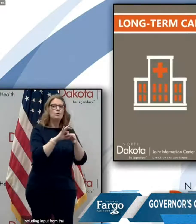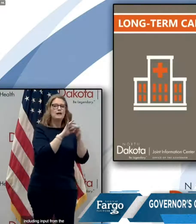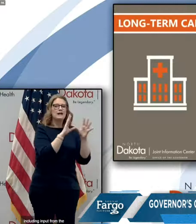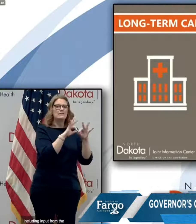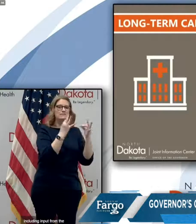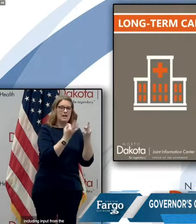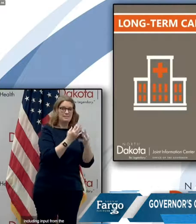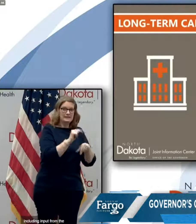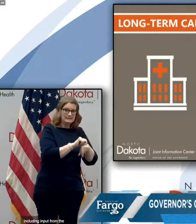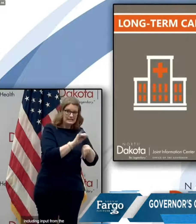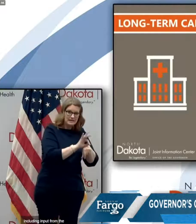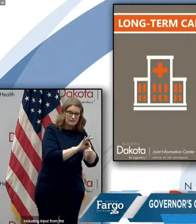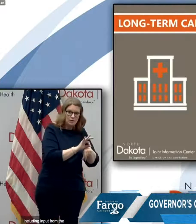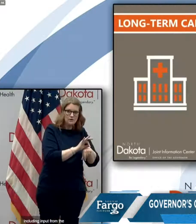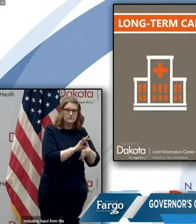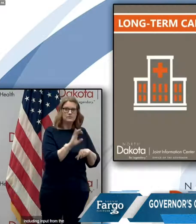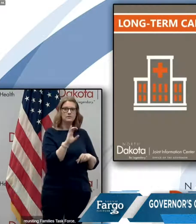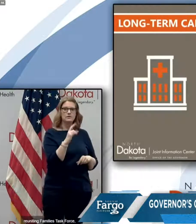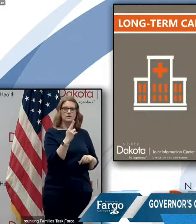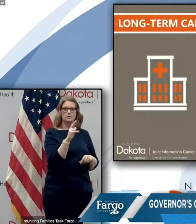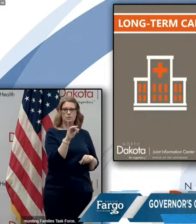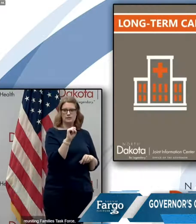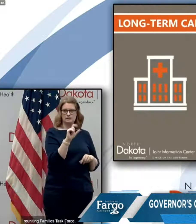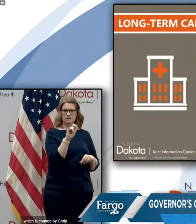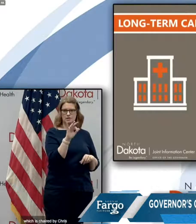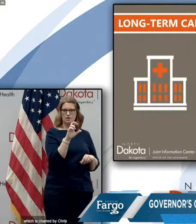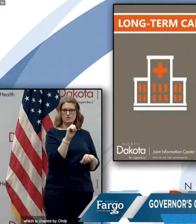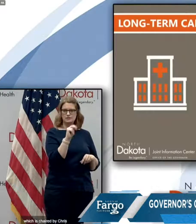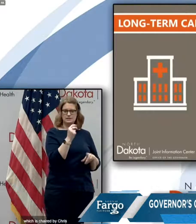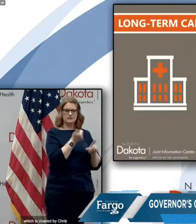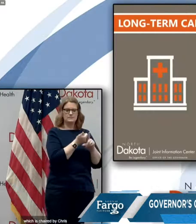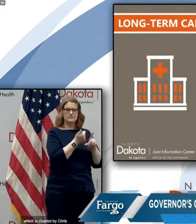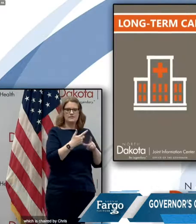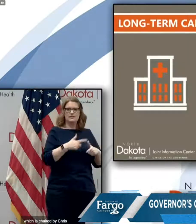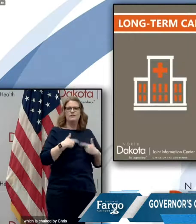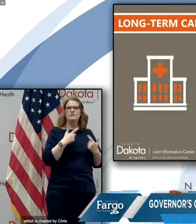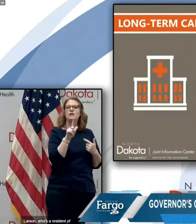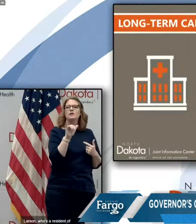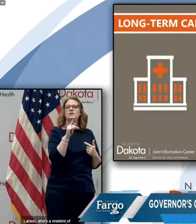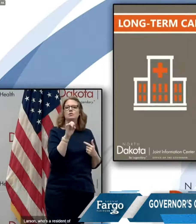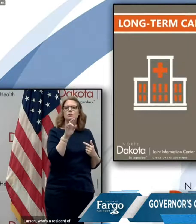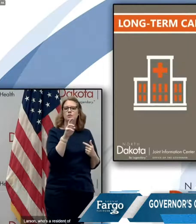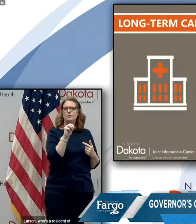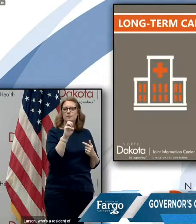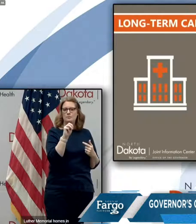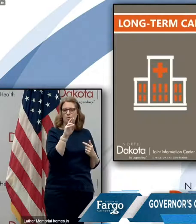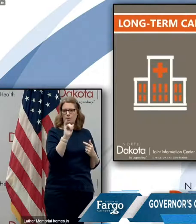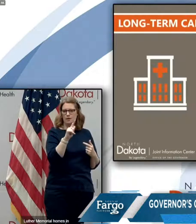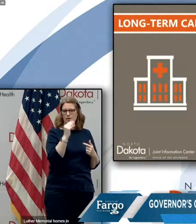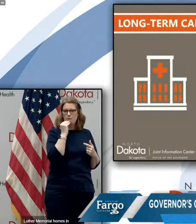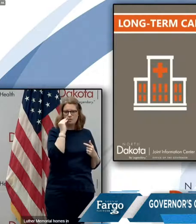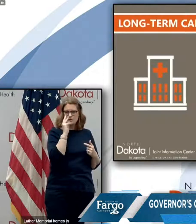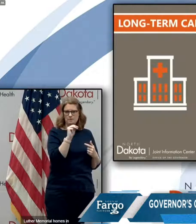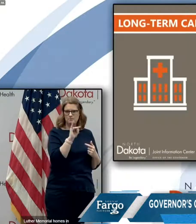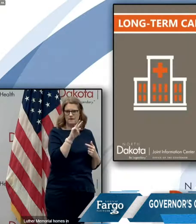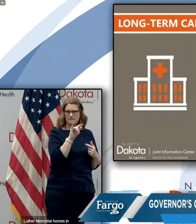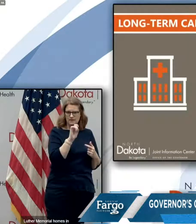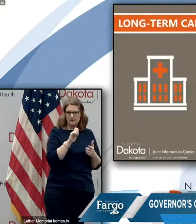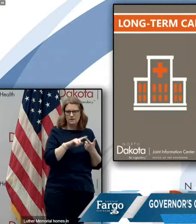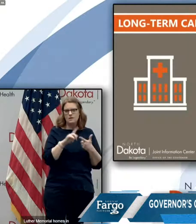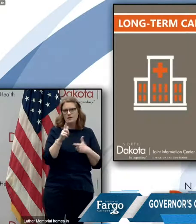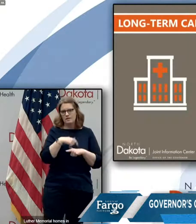Force, which is chaired by Chris Larson, who's a resident of Luther Memorial Homes in Mayville, the Long-Term Care